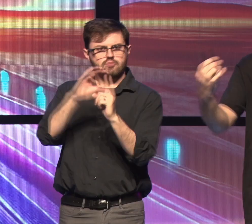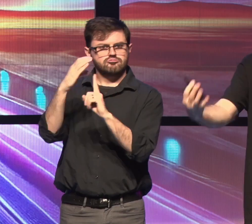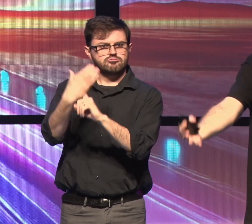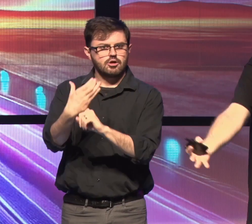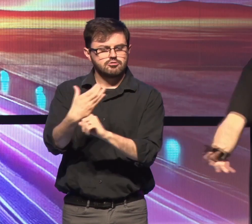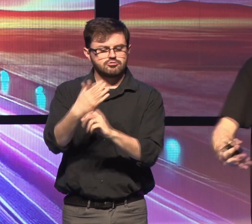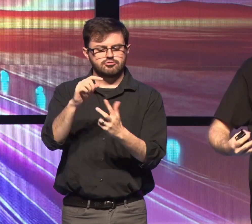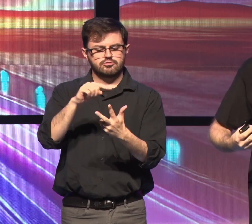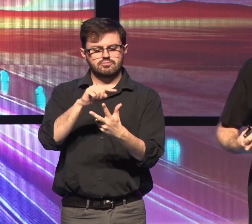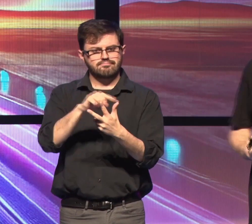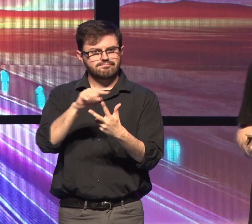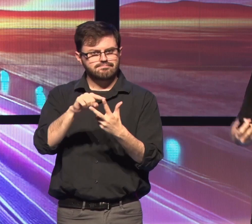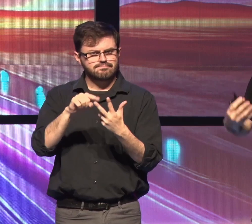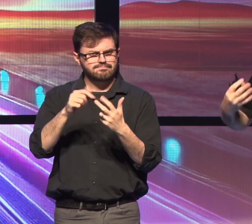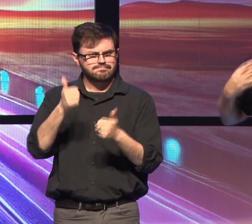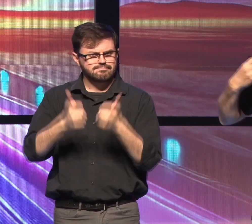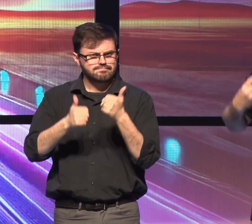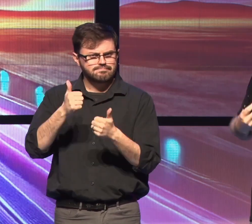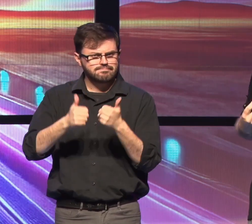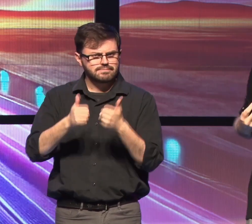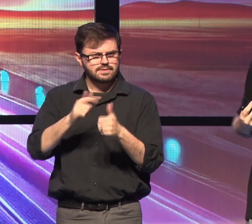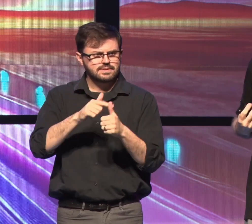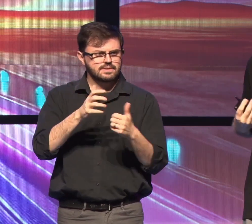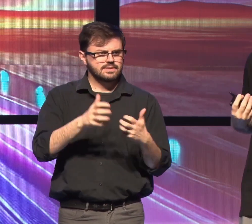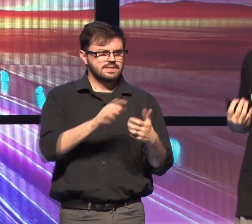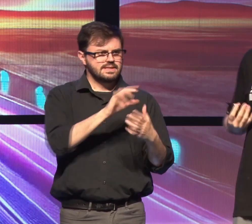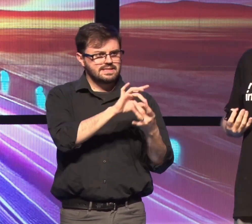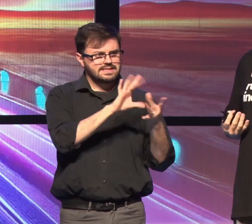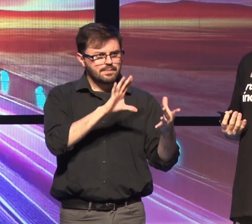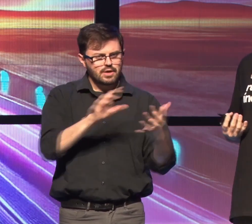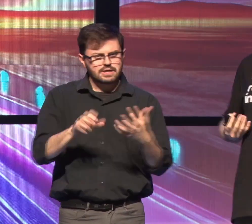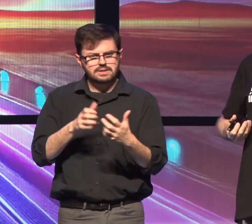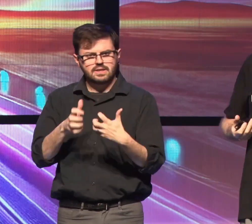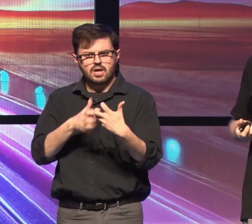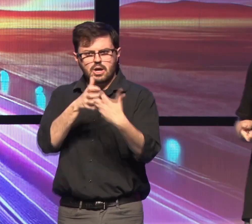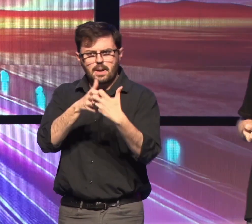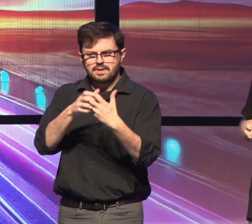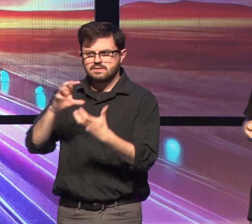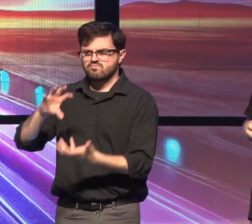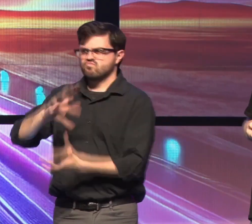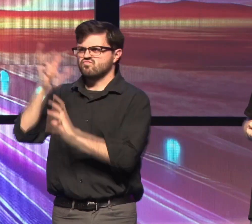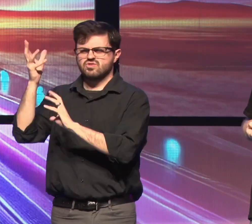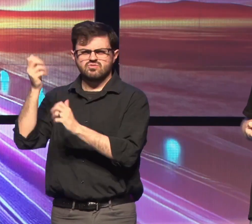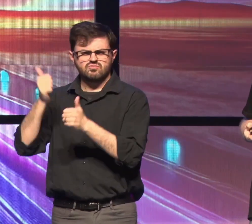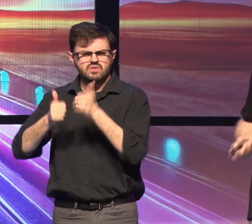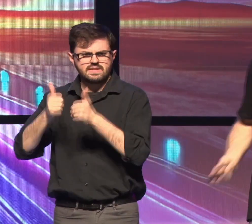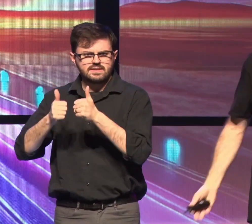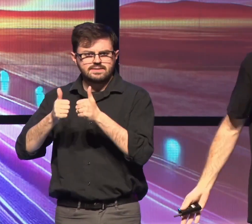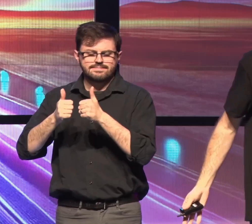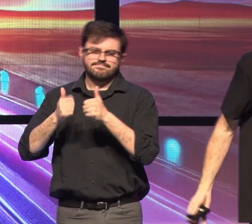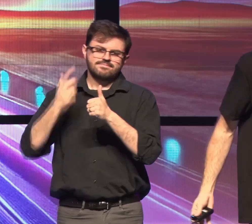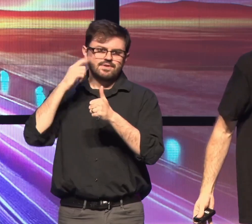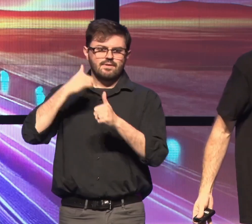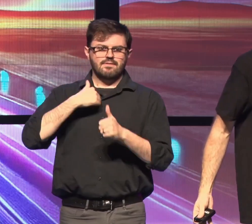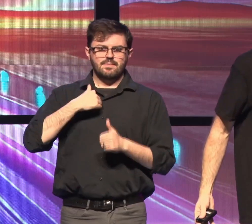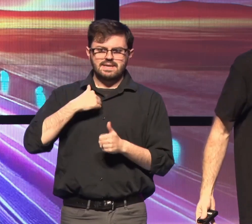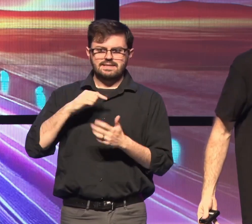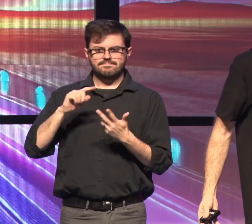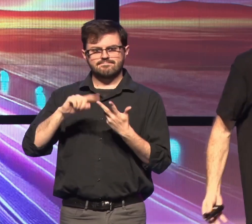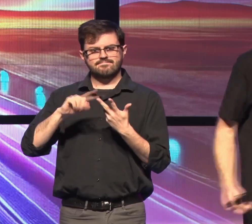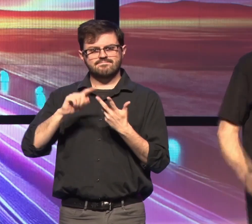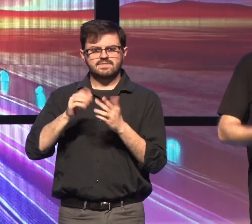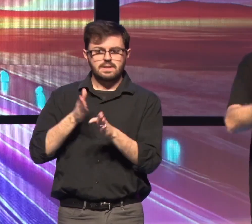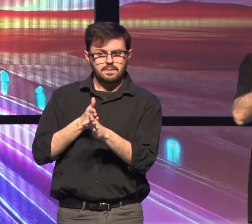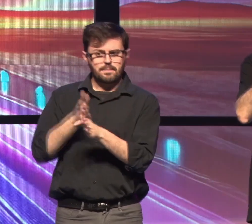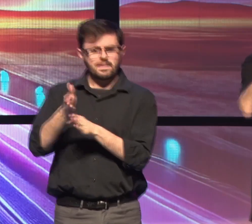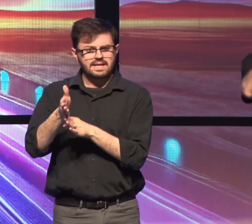be separation? Will it be subversion? For me, the front wheel is subversion. But I need the other two wheels.